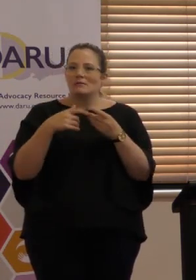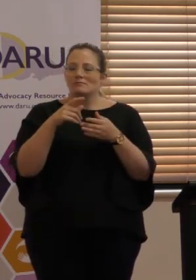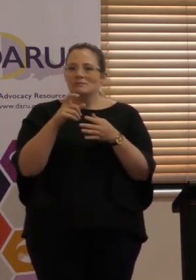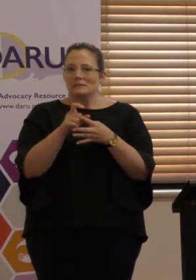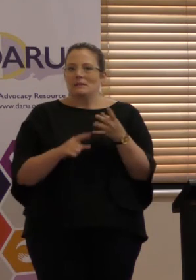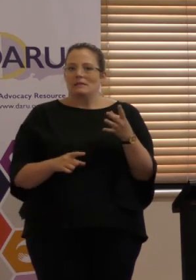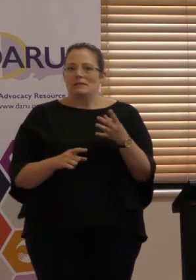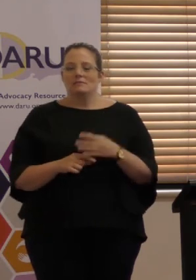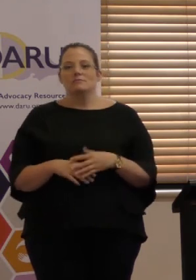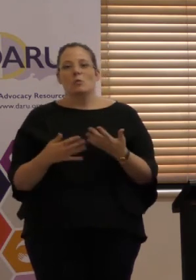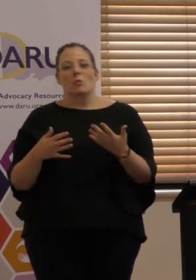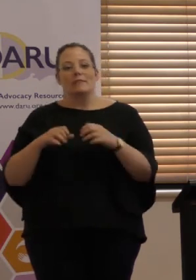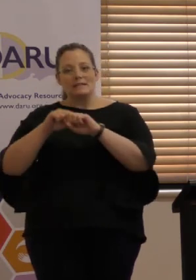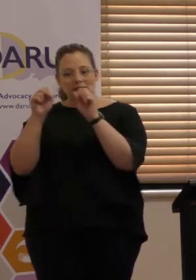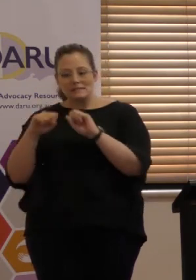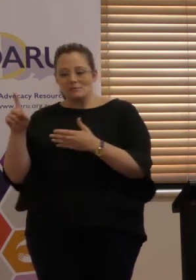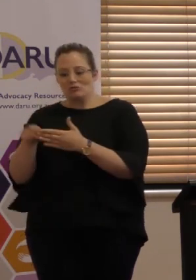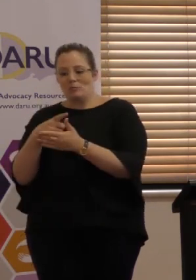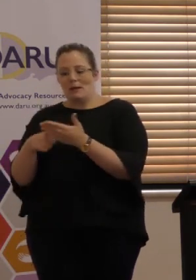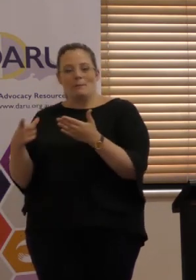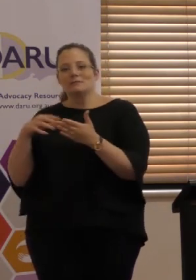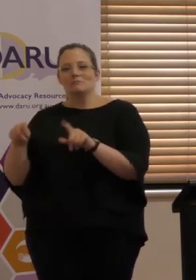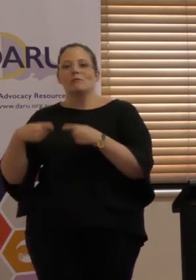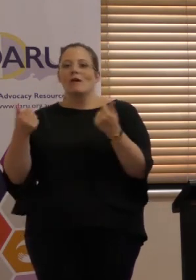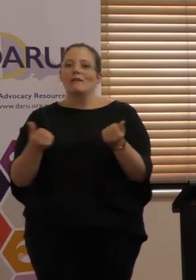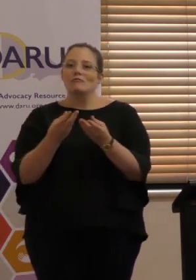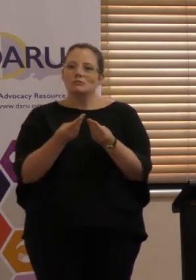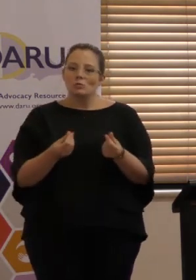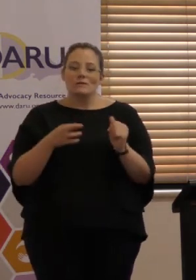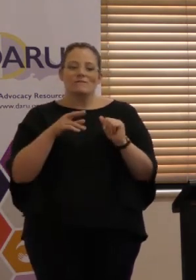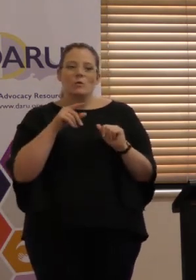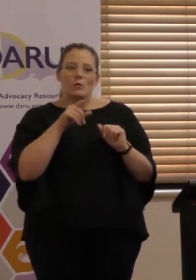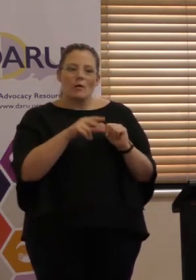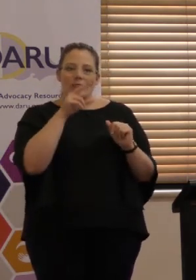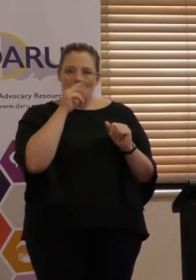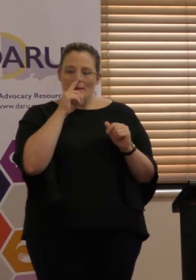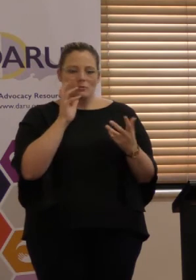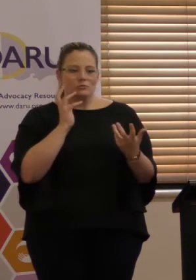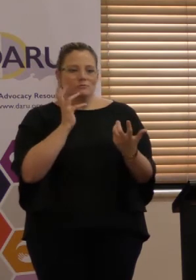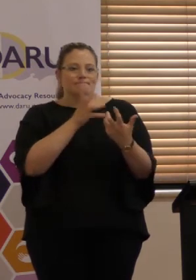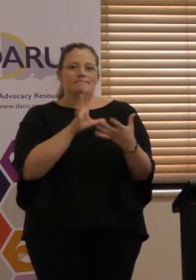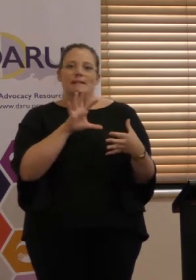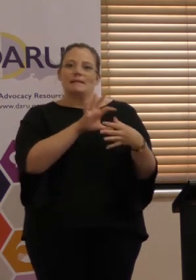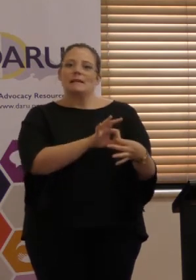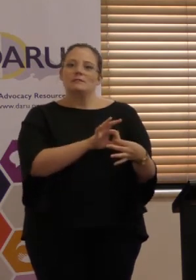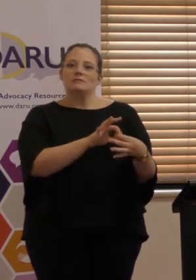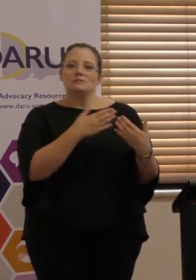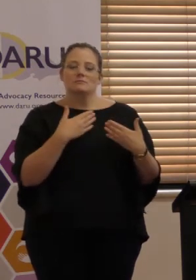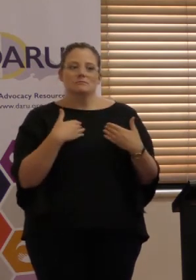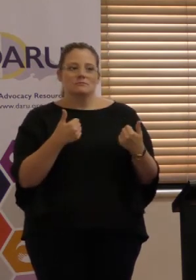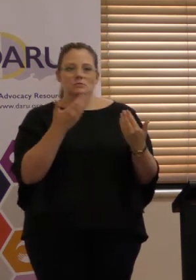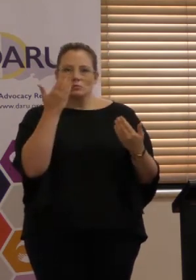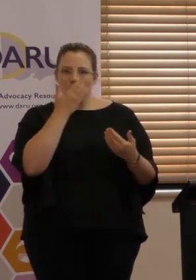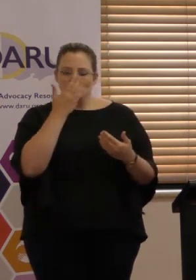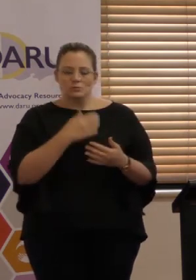system discriminates by not providing enough resources for young people to be able to engage well in their schooling. But